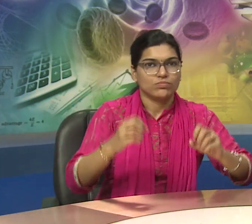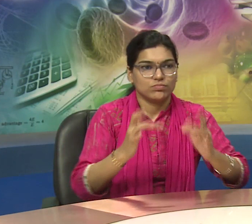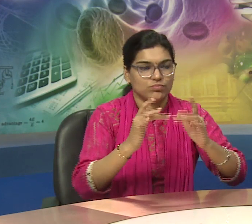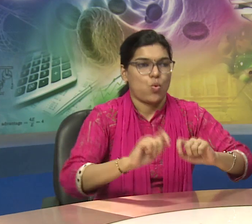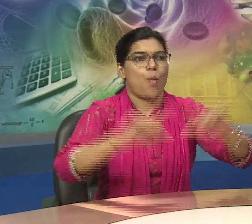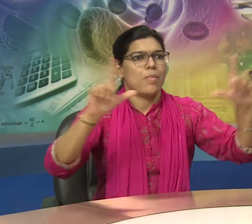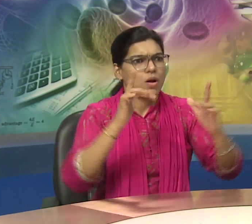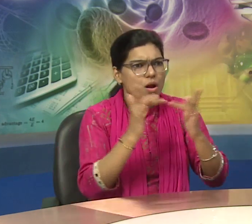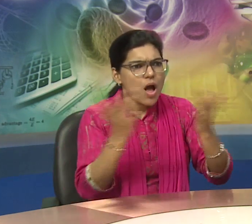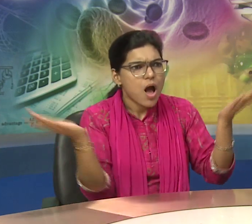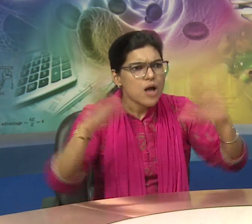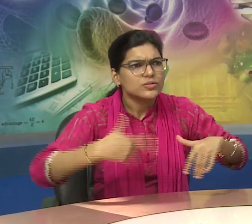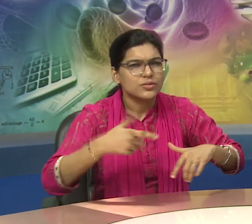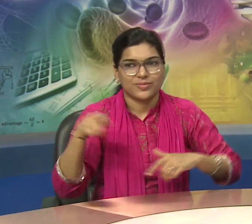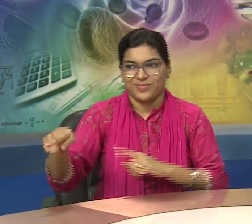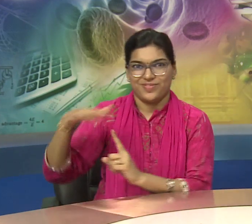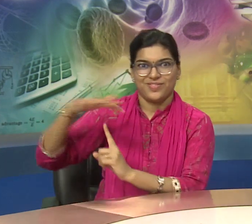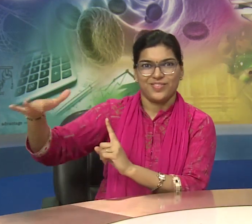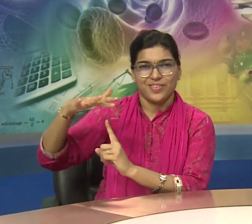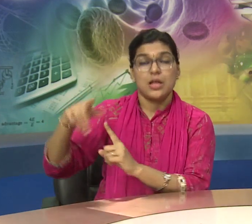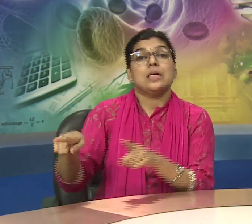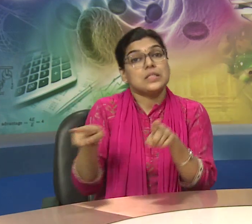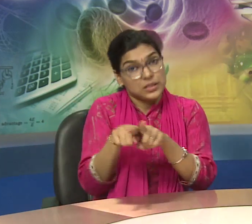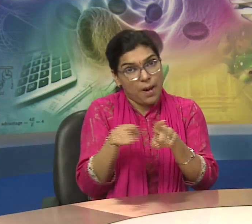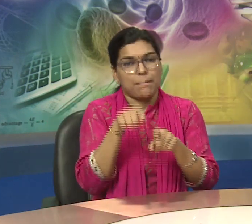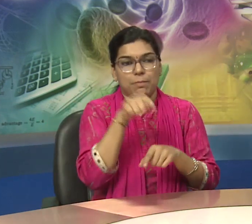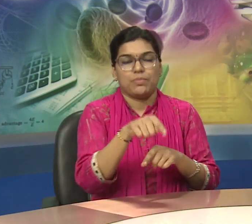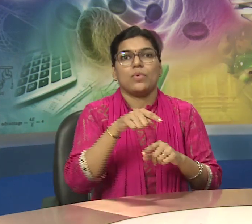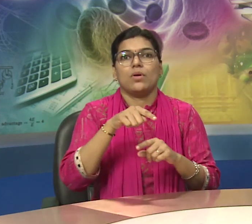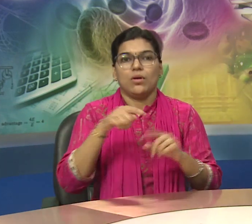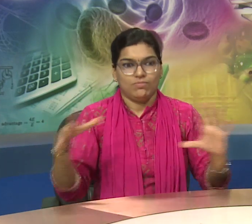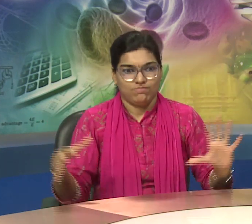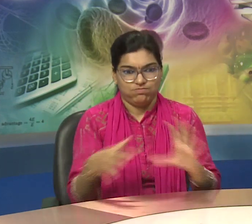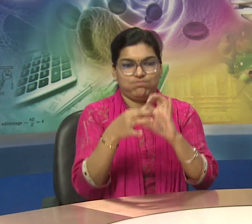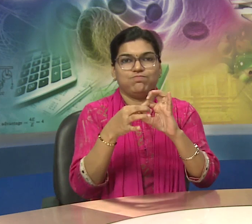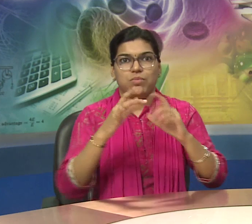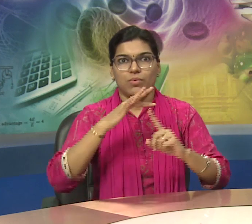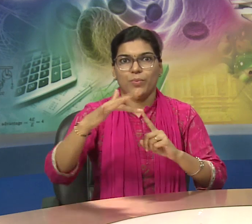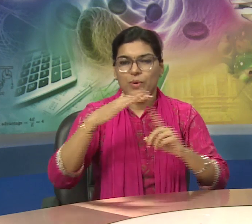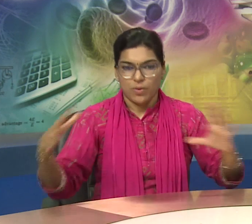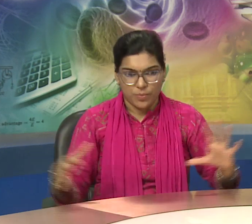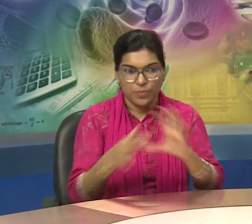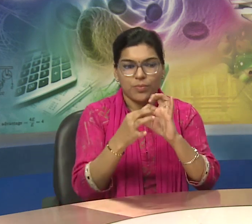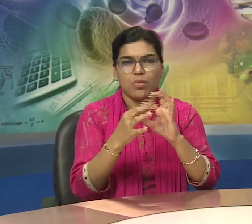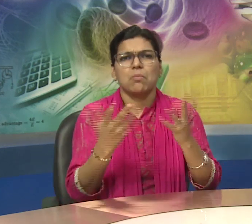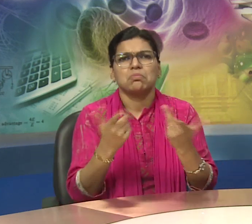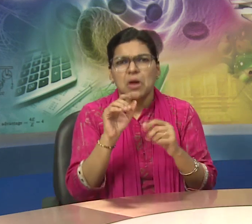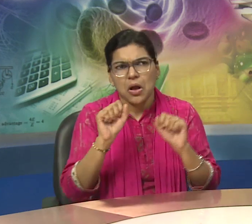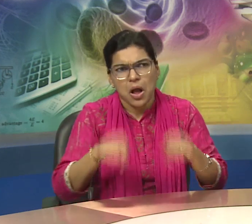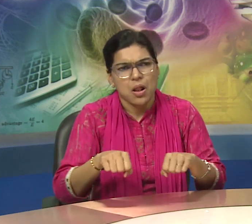the internet services, we also sometimes connect internet using the